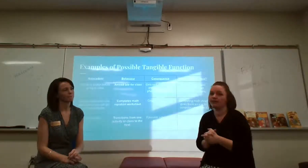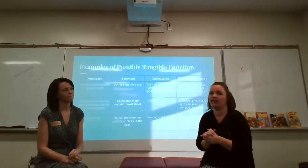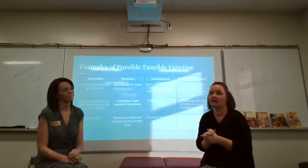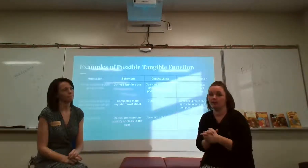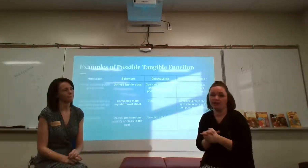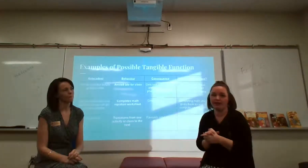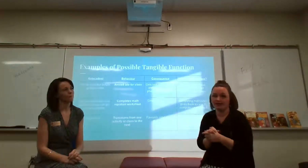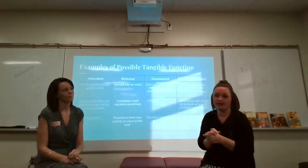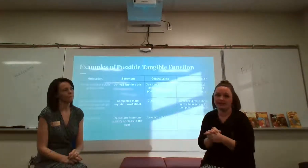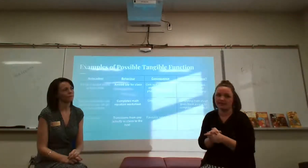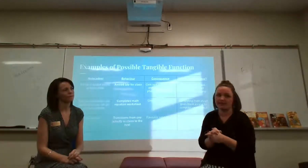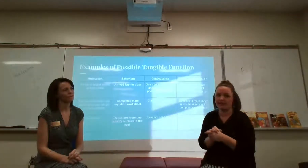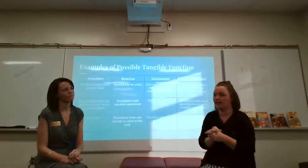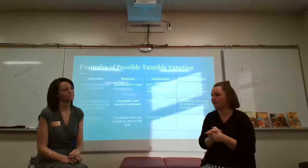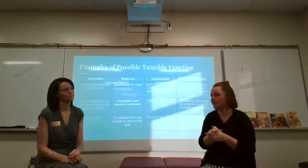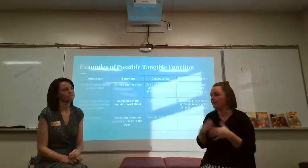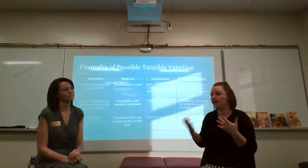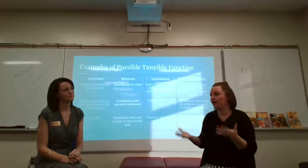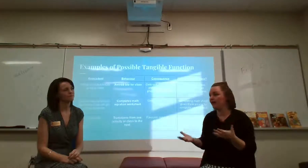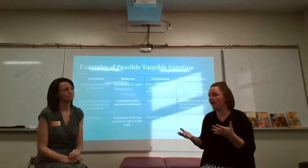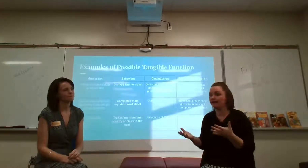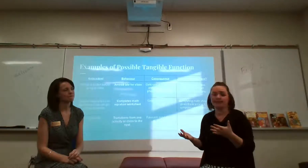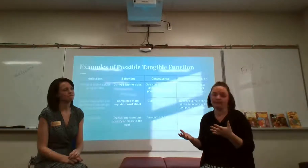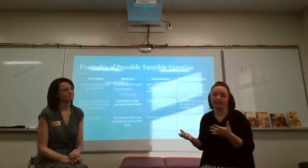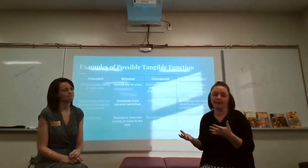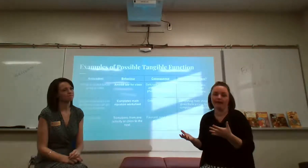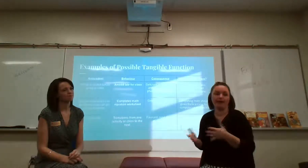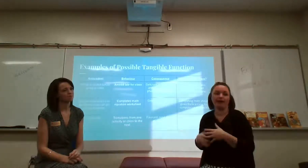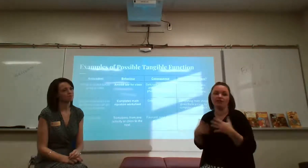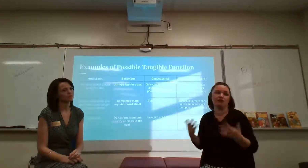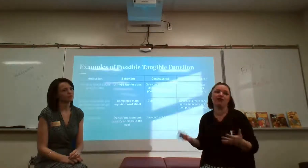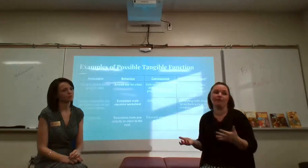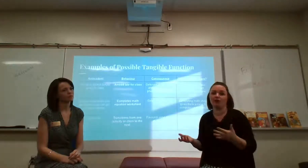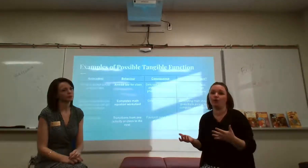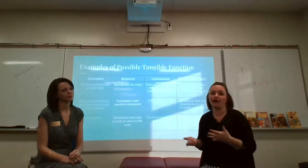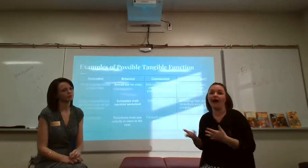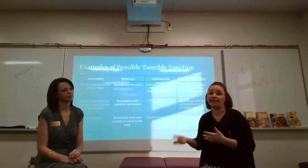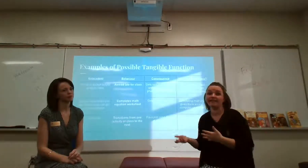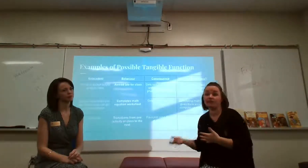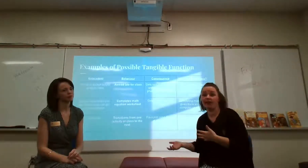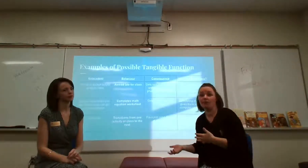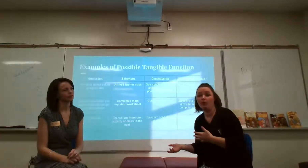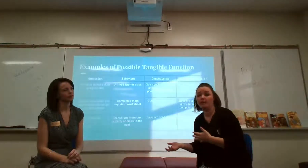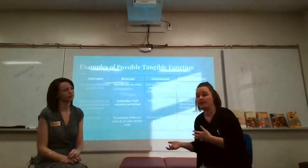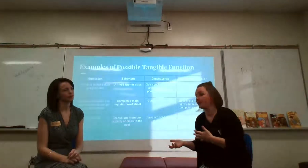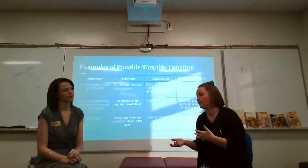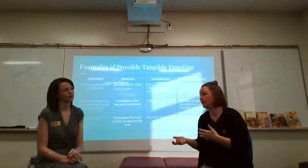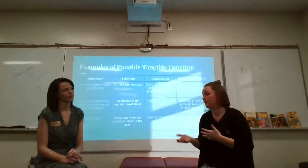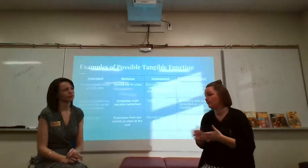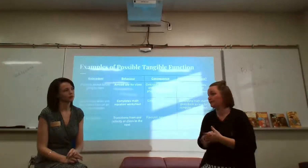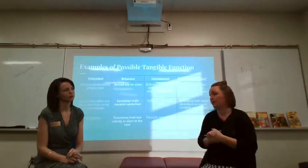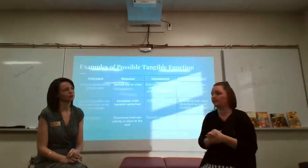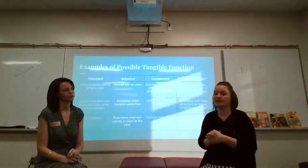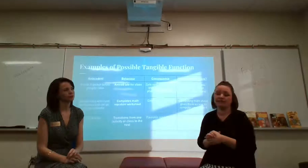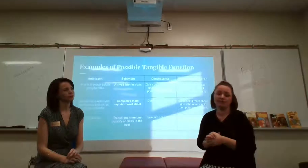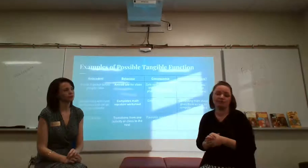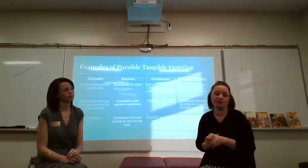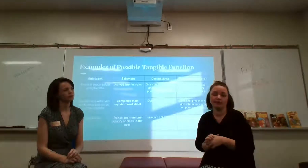in communication systems and it's simply a matter of I don't have a better way to access what I want, I would say is most often a tangible